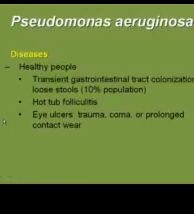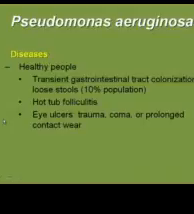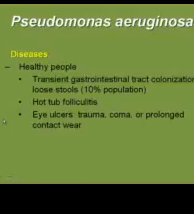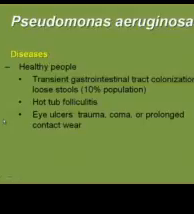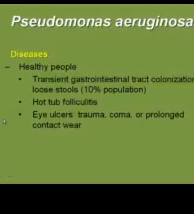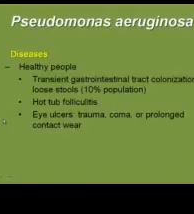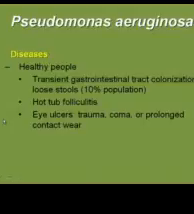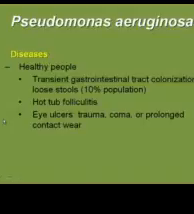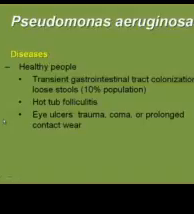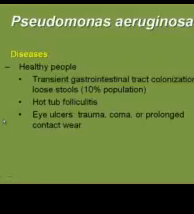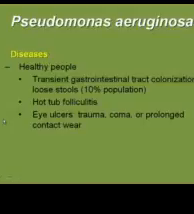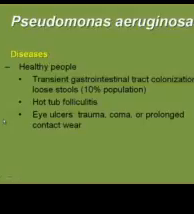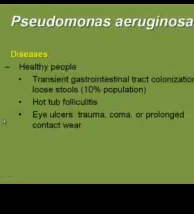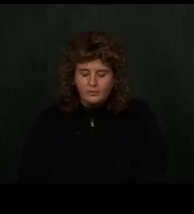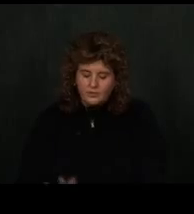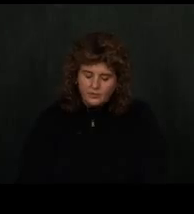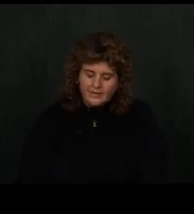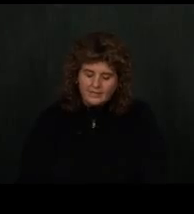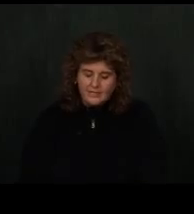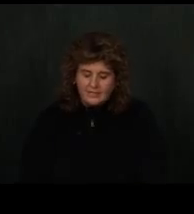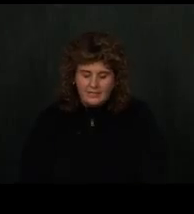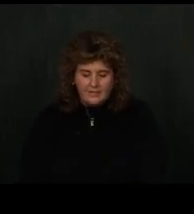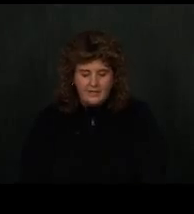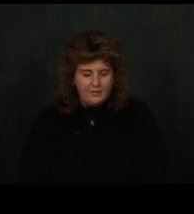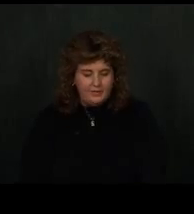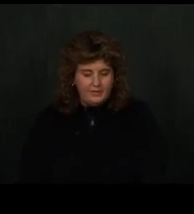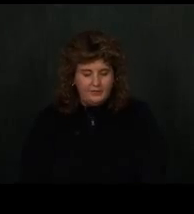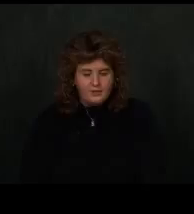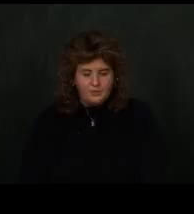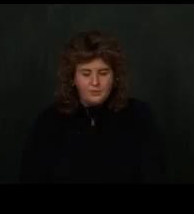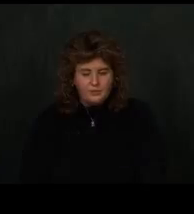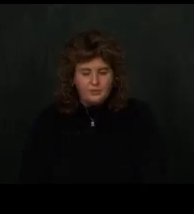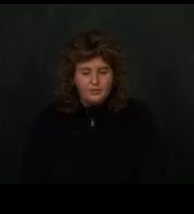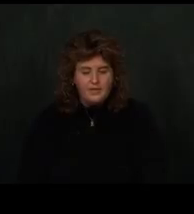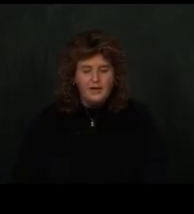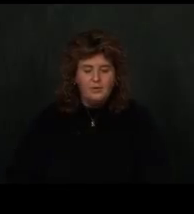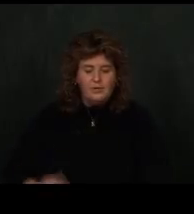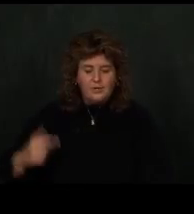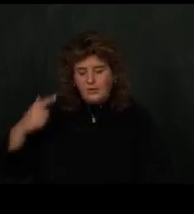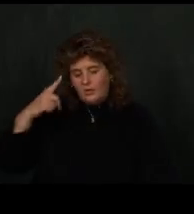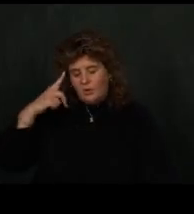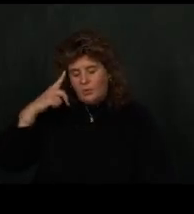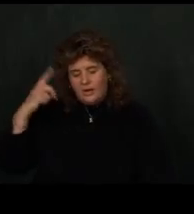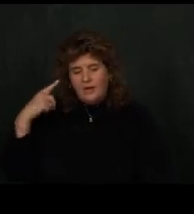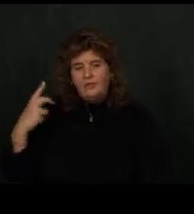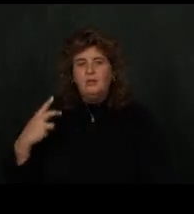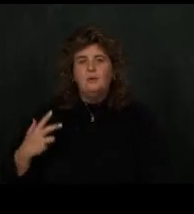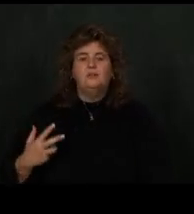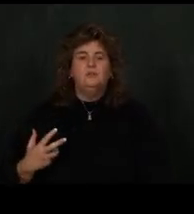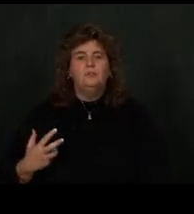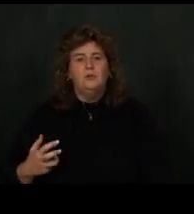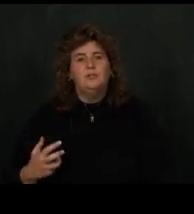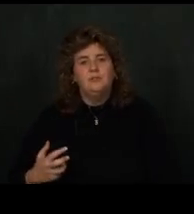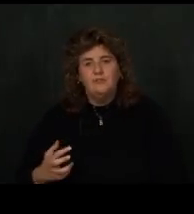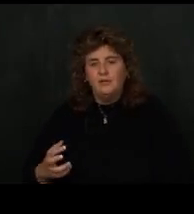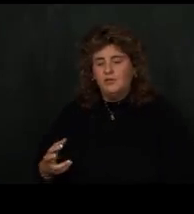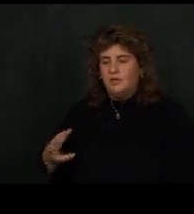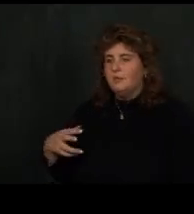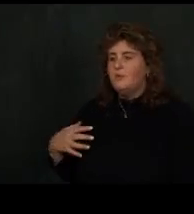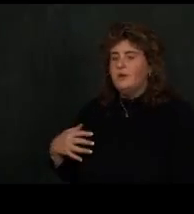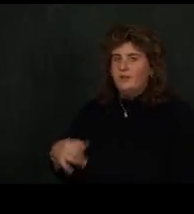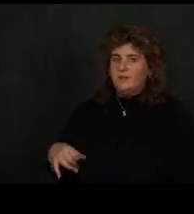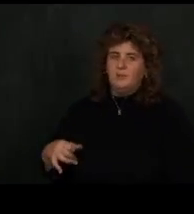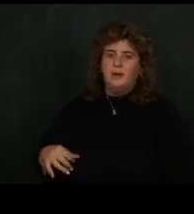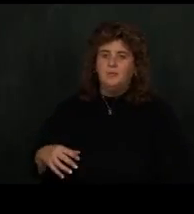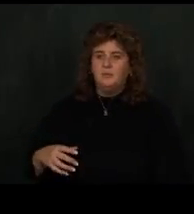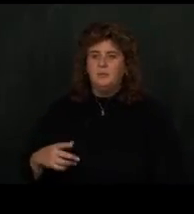a penetrating injury. So that's in healthy individuals. Now, when I think about Pseudomonas infection, the